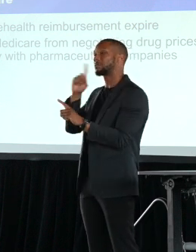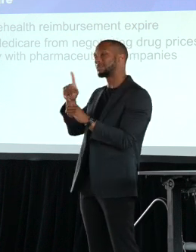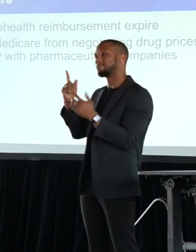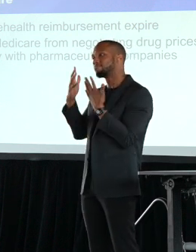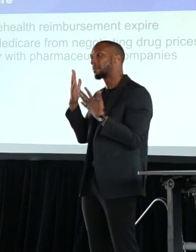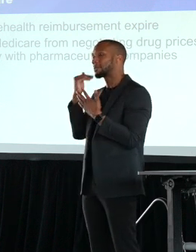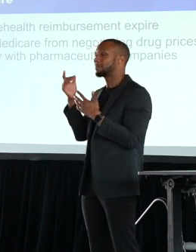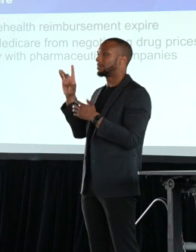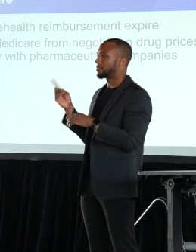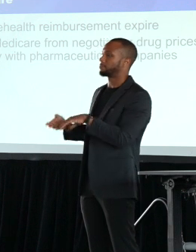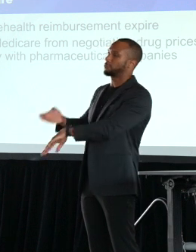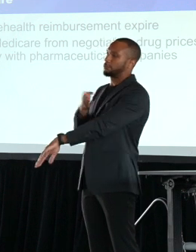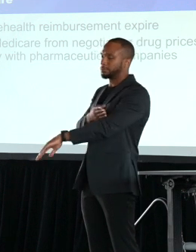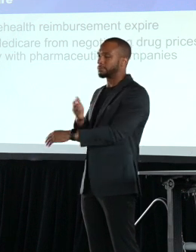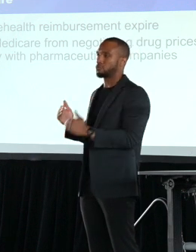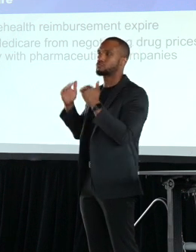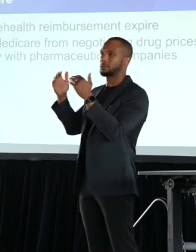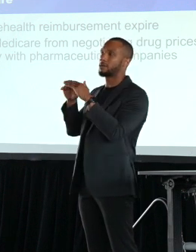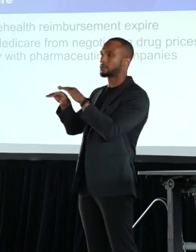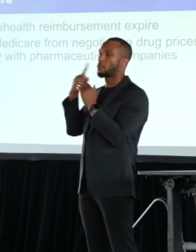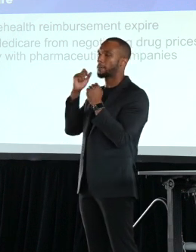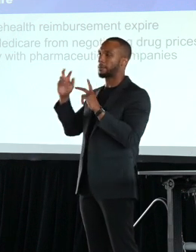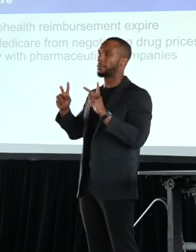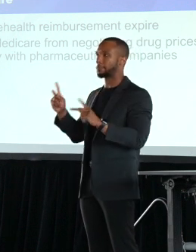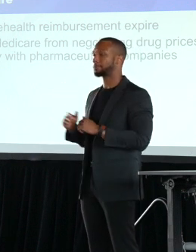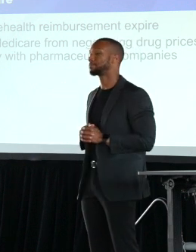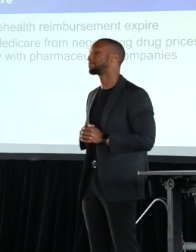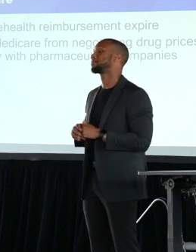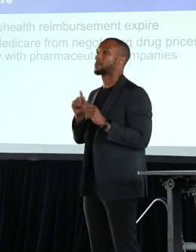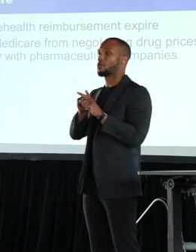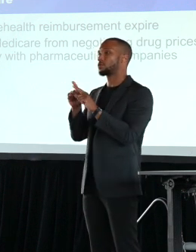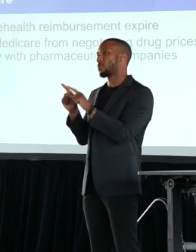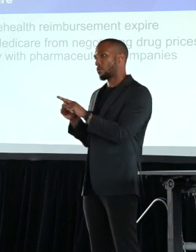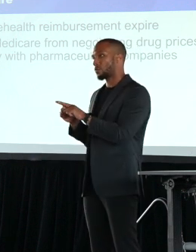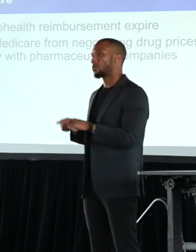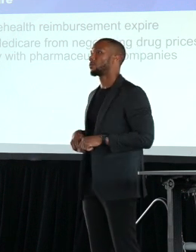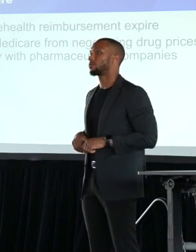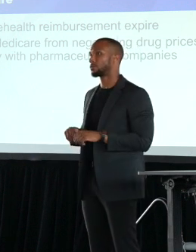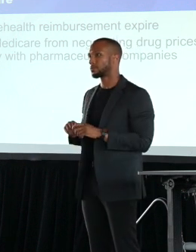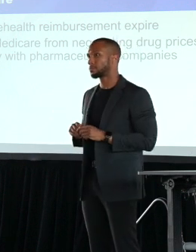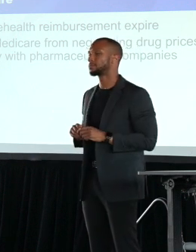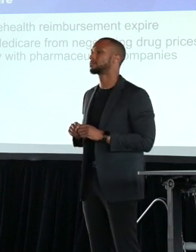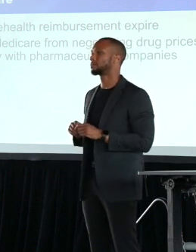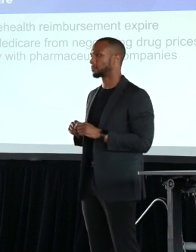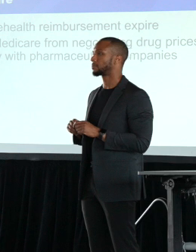a provision was passed that would allow Medicare to negotiate drug prices directly with pharmaceutical